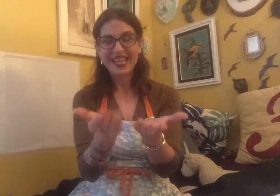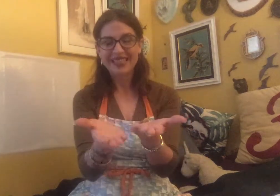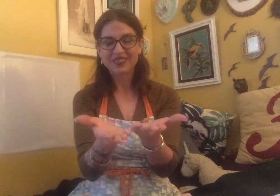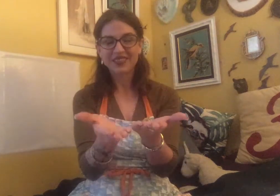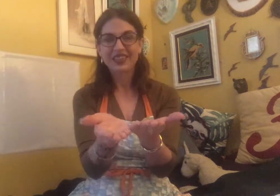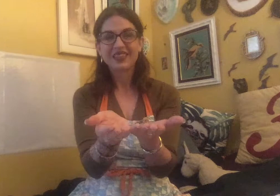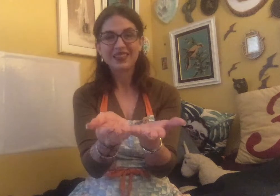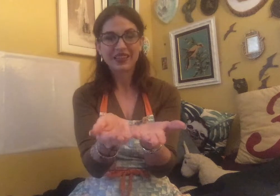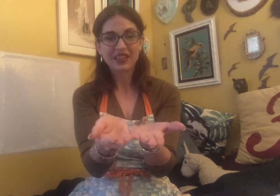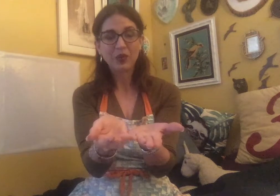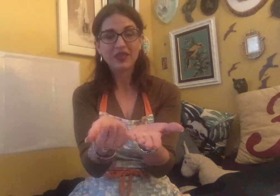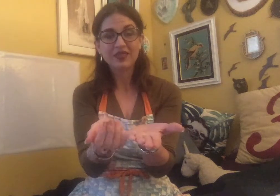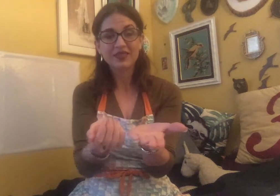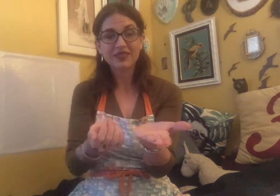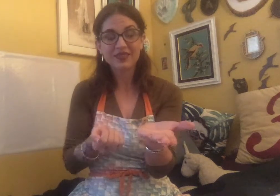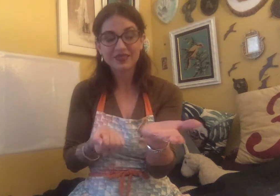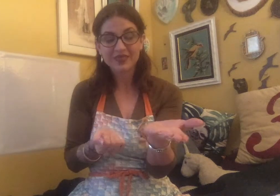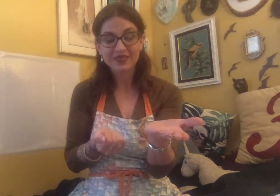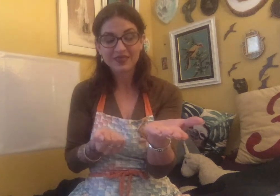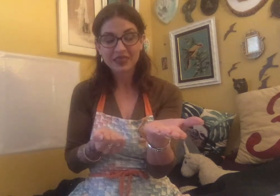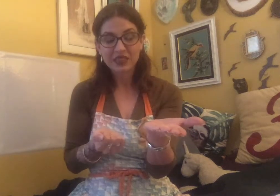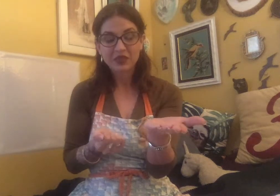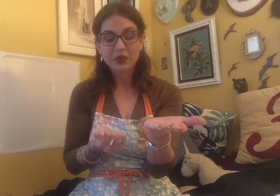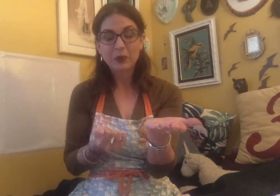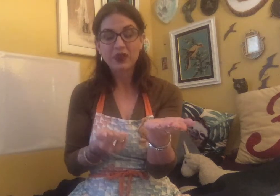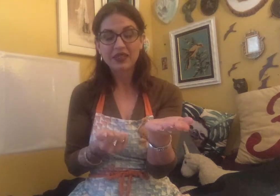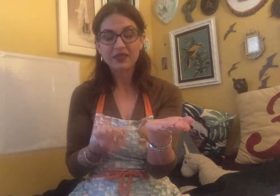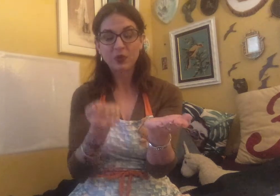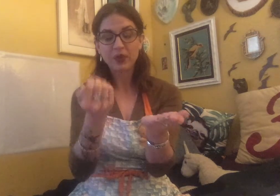Nice. Take away the Replace it with